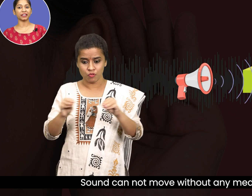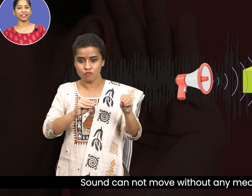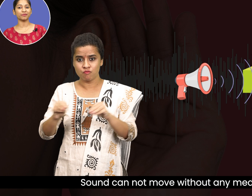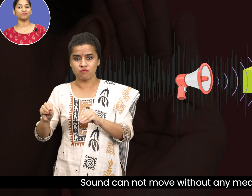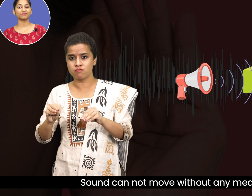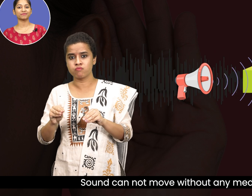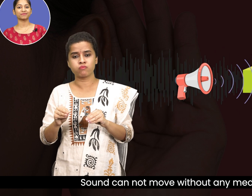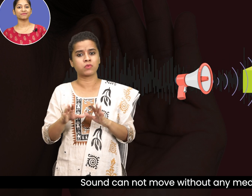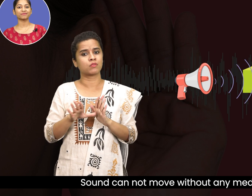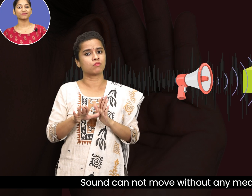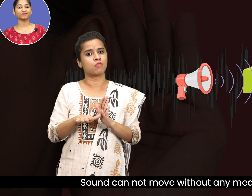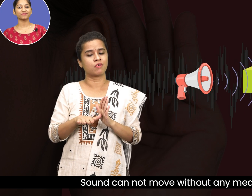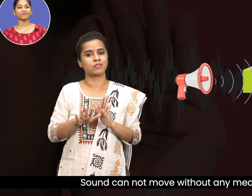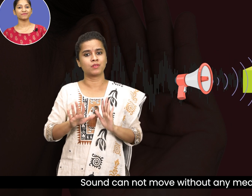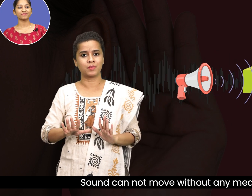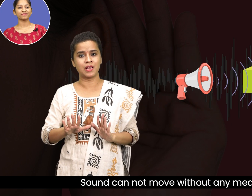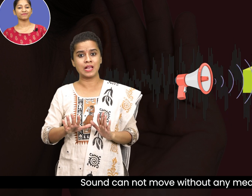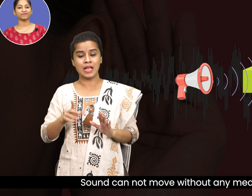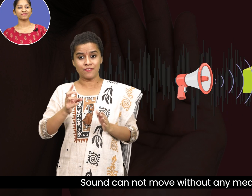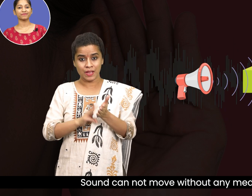any medium.